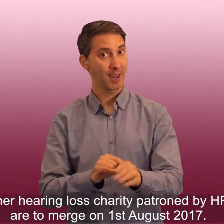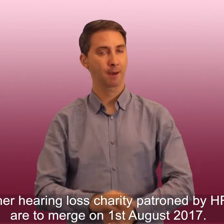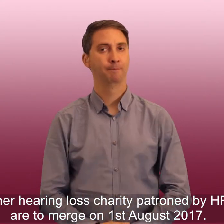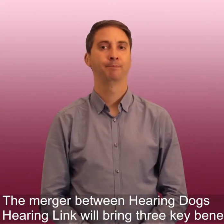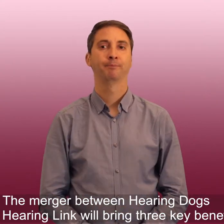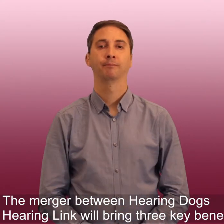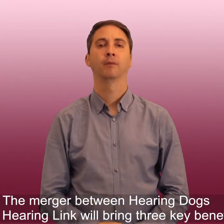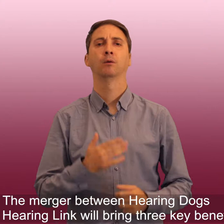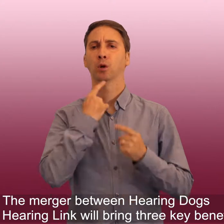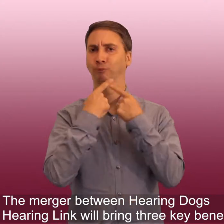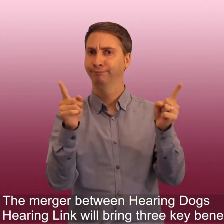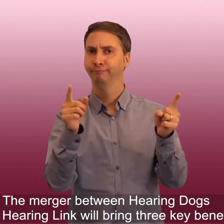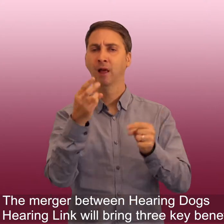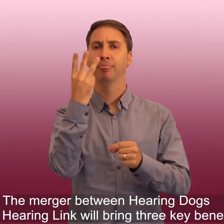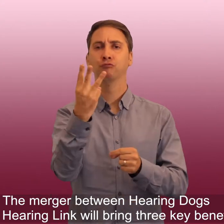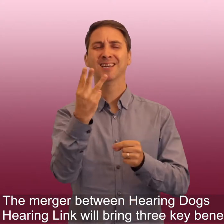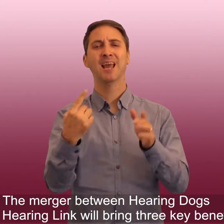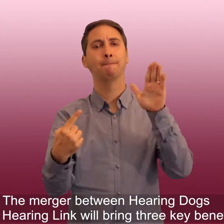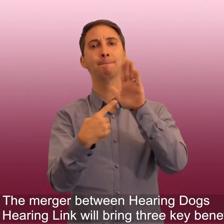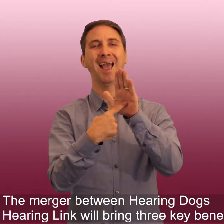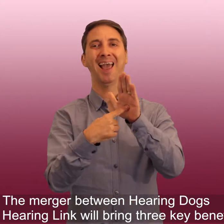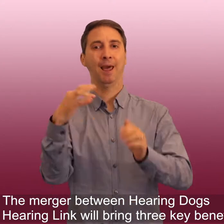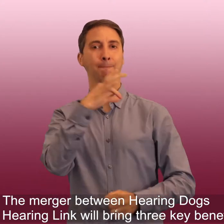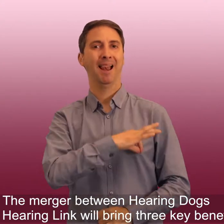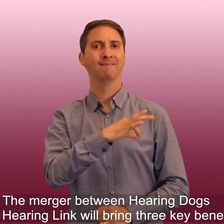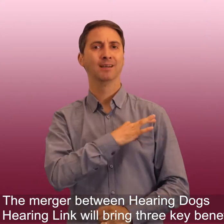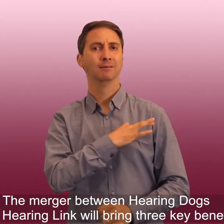The merger between Hearing Dogs and Hearing Link will bring three key benefits.